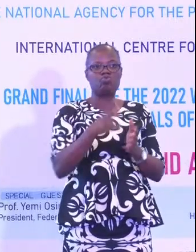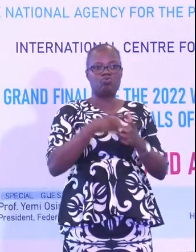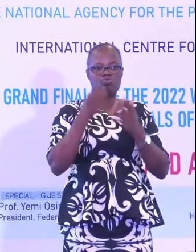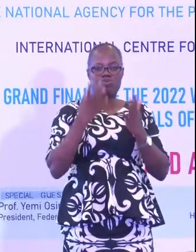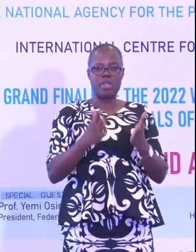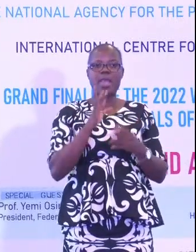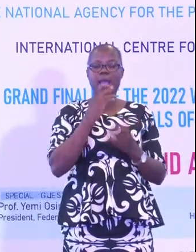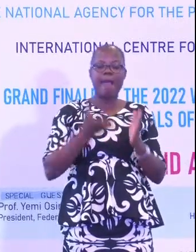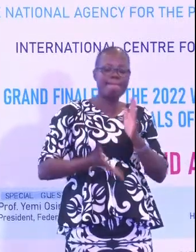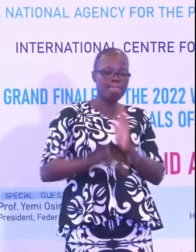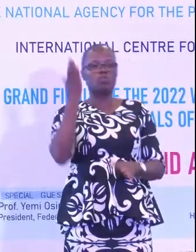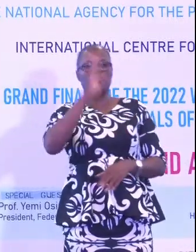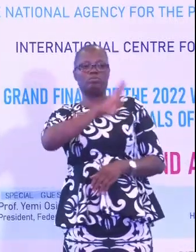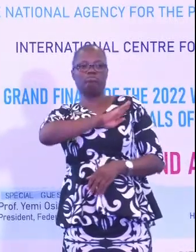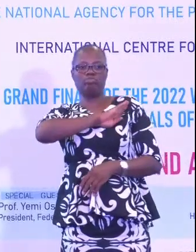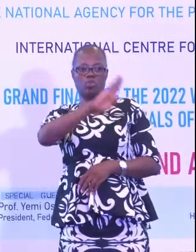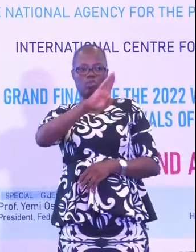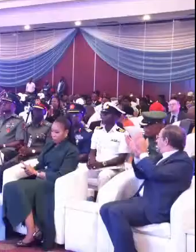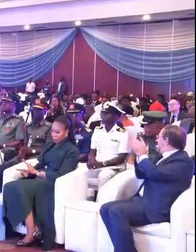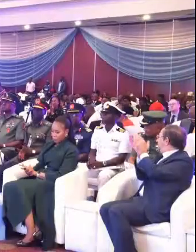courageous.